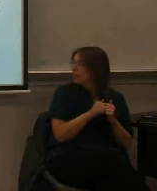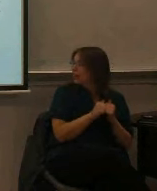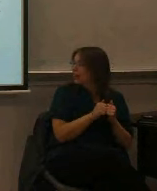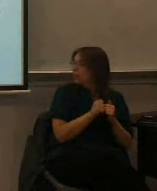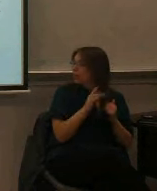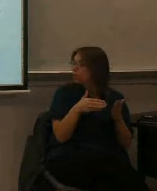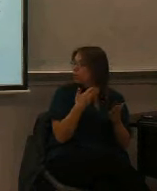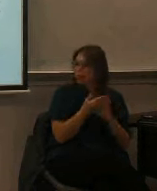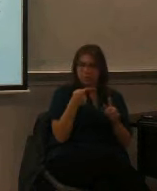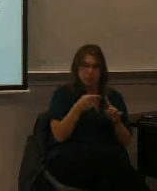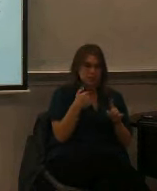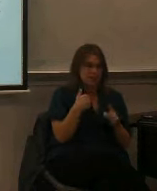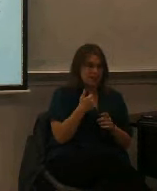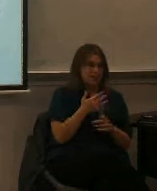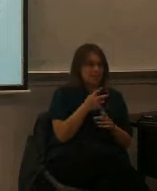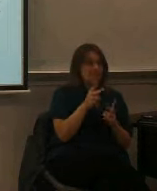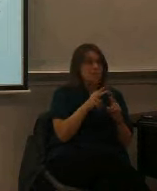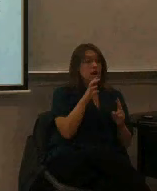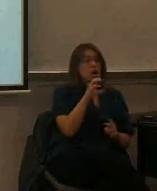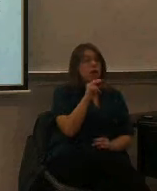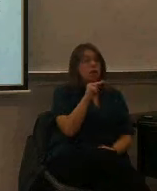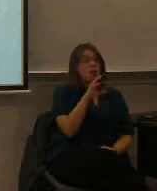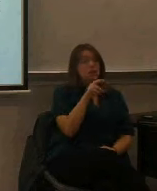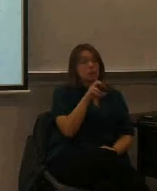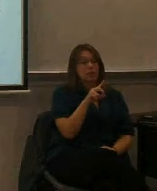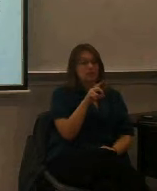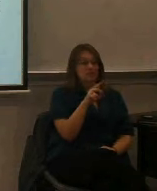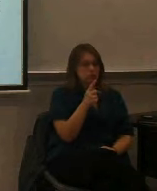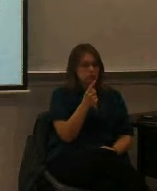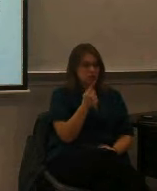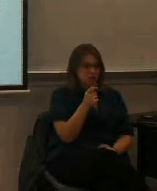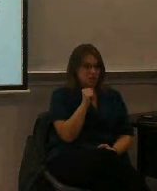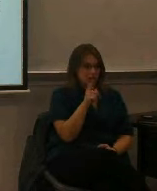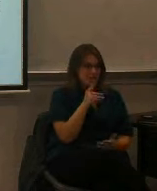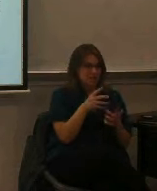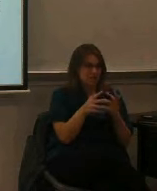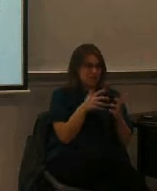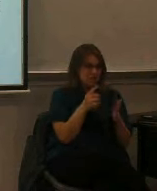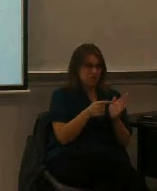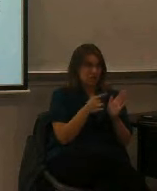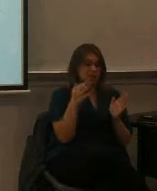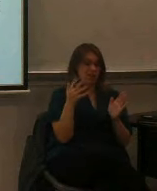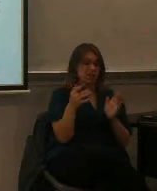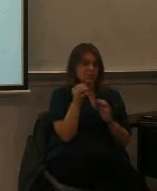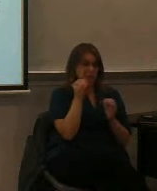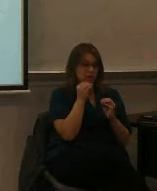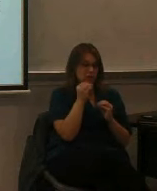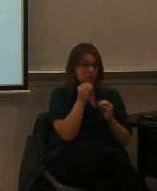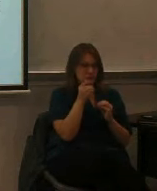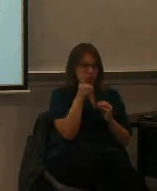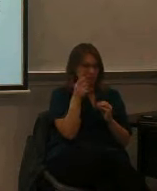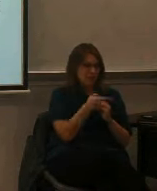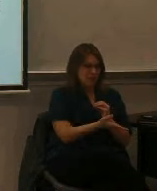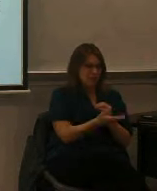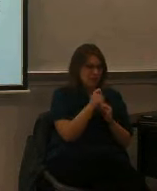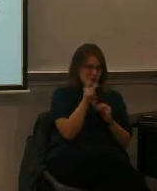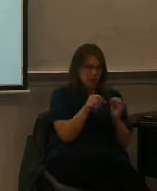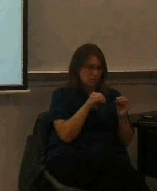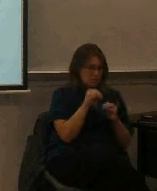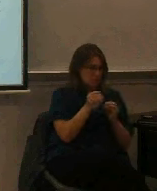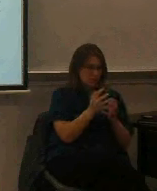get up to a point where they're super concentrated and they're barely filtering. They're just like, you know, every once in a while eating something because it's just right there. They don't have to move a bunch of